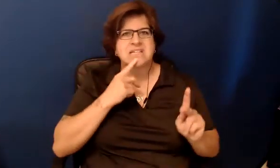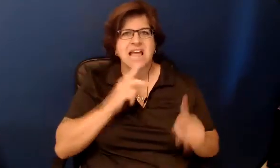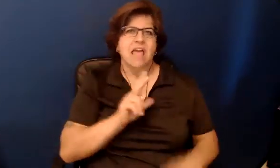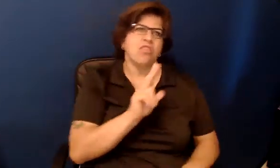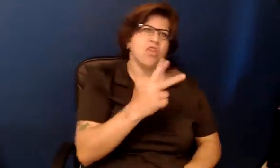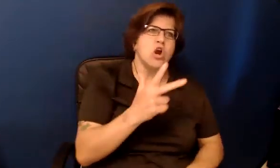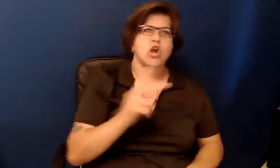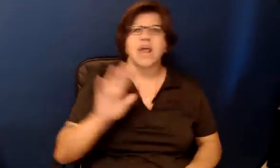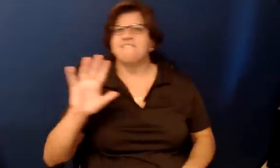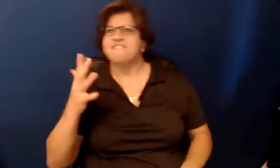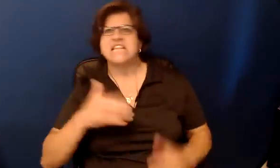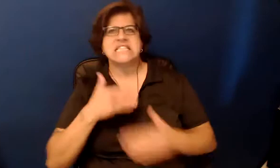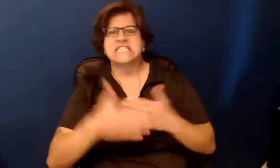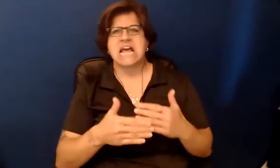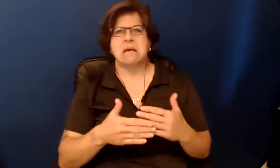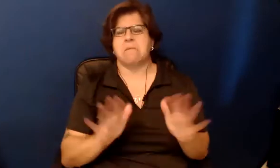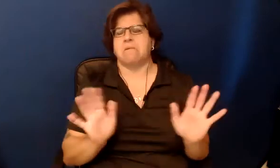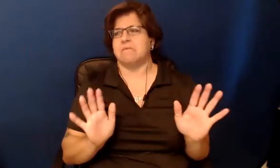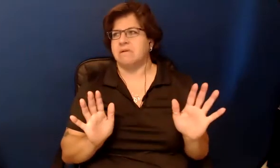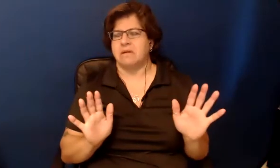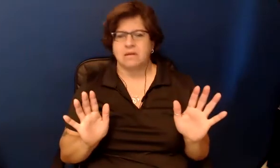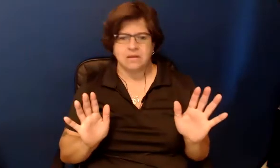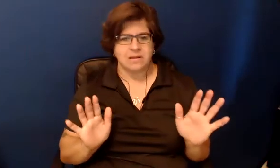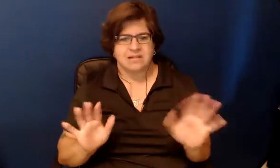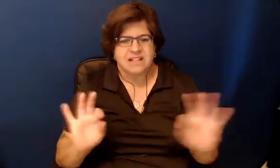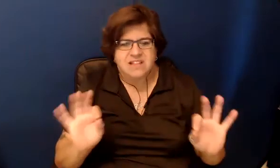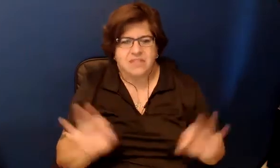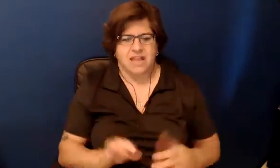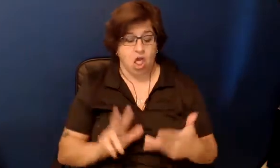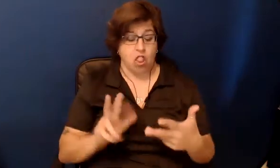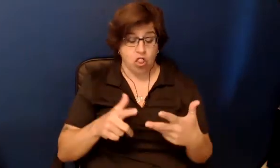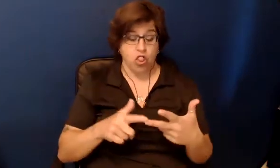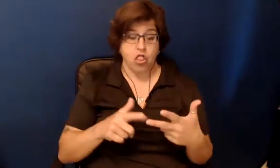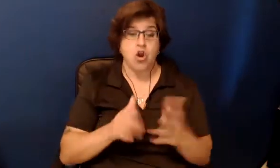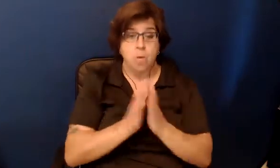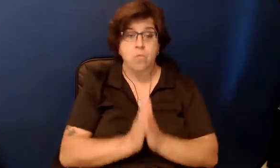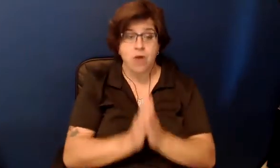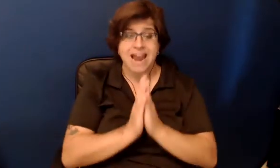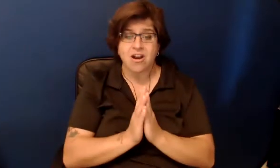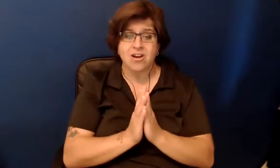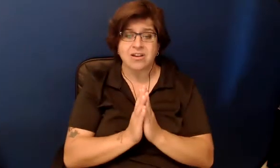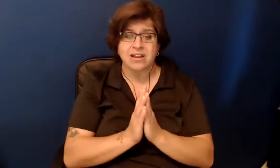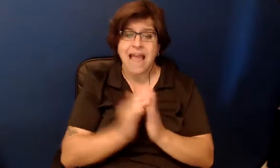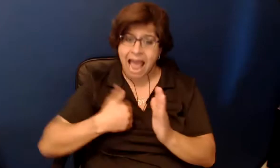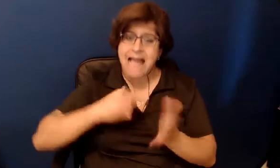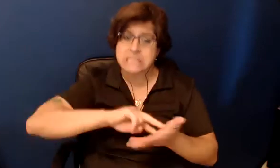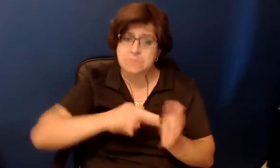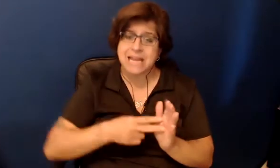people are saying the third and the fifth step all the time. And I don't believe in that, okay? And I'll tell you why. The third step prayer